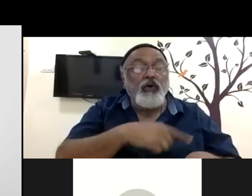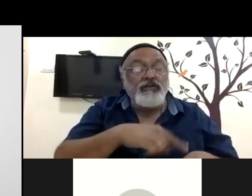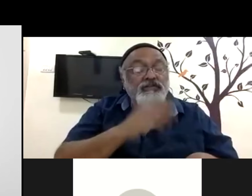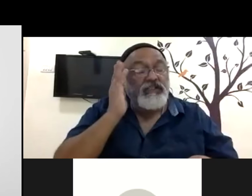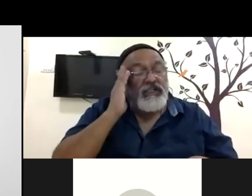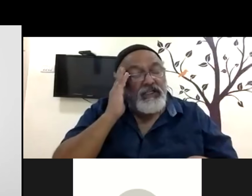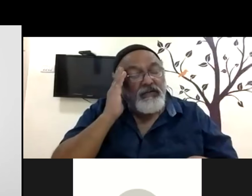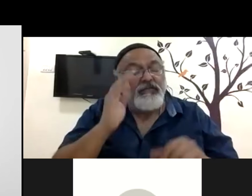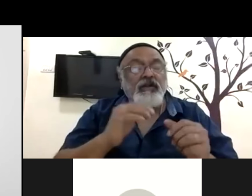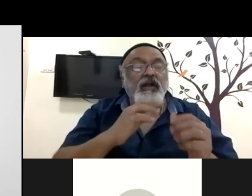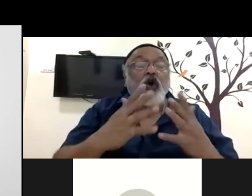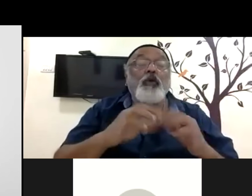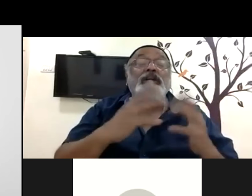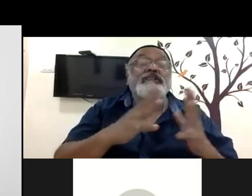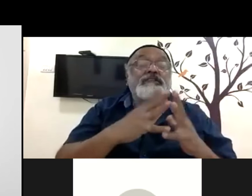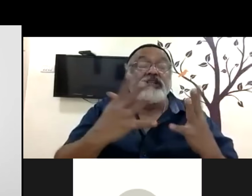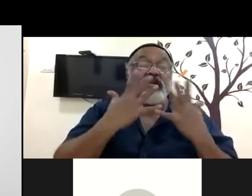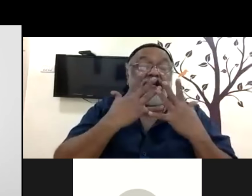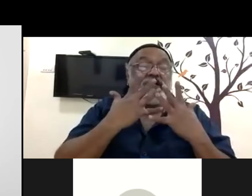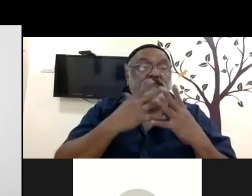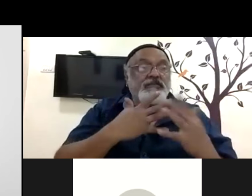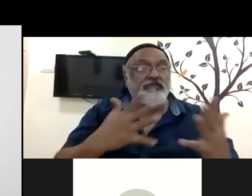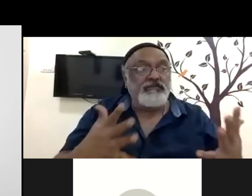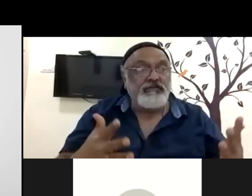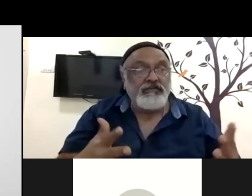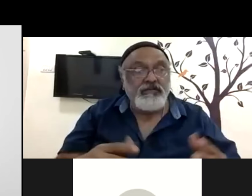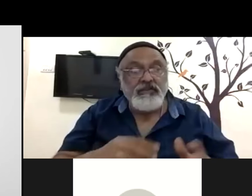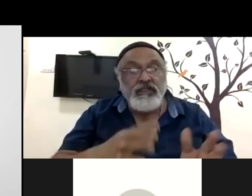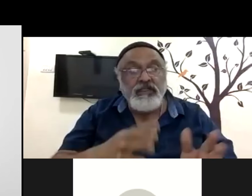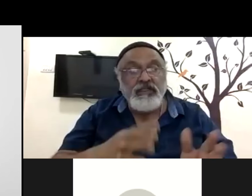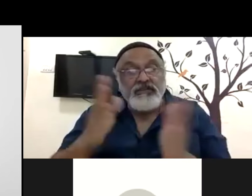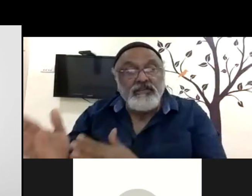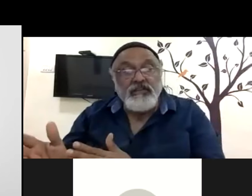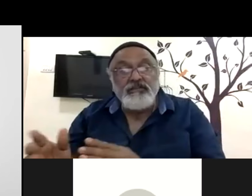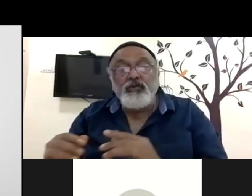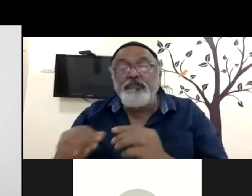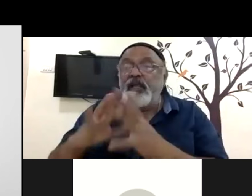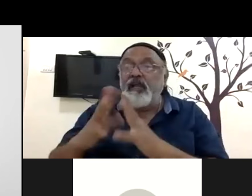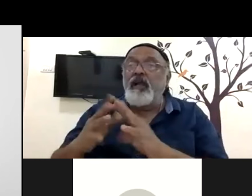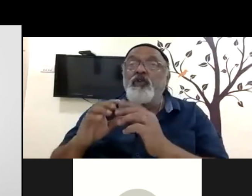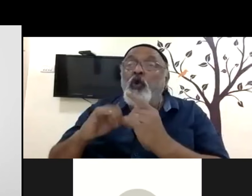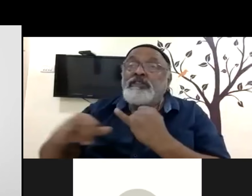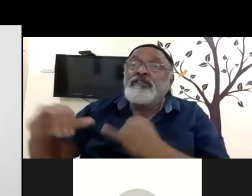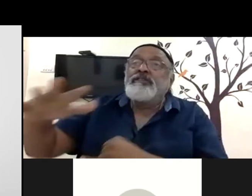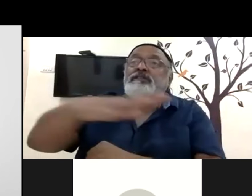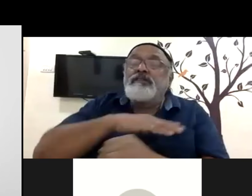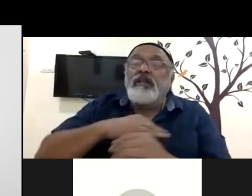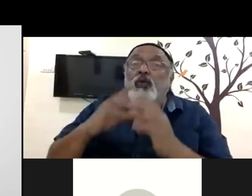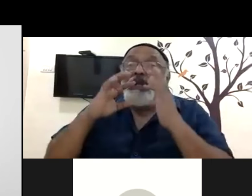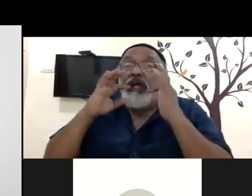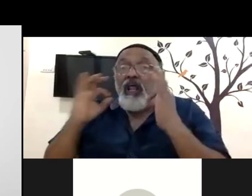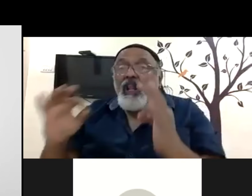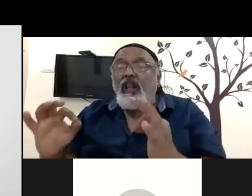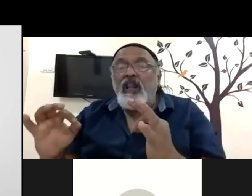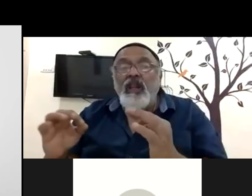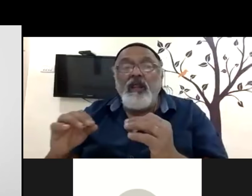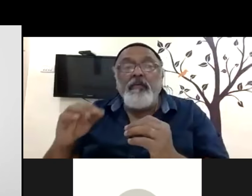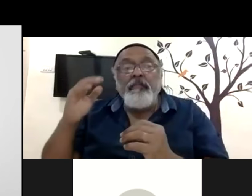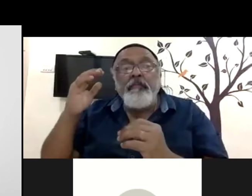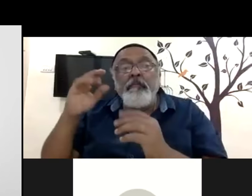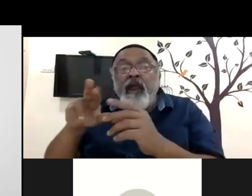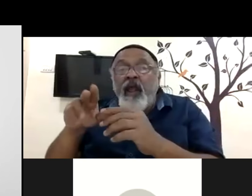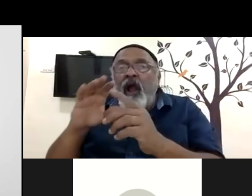The qualitative approach constructs social reality, the cultural meaning. So here, if I'm studying the quality of sleep from a